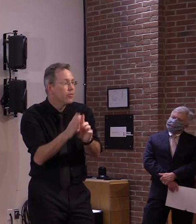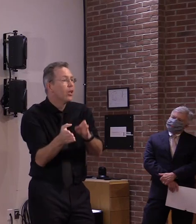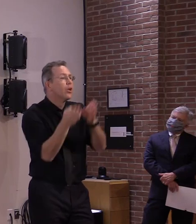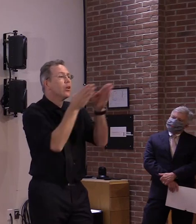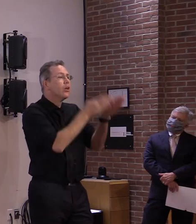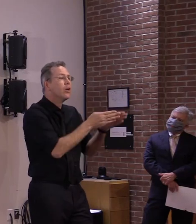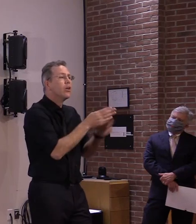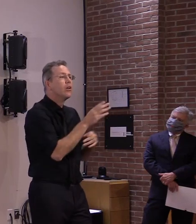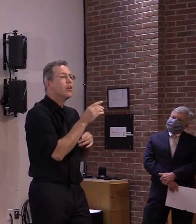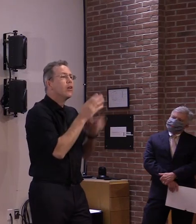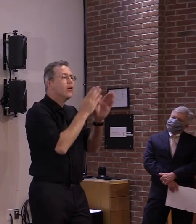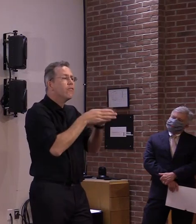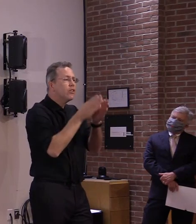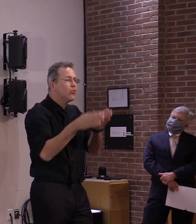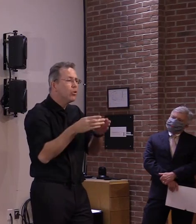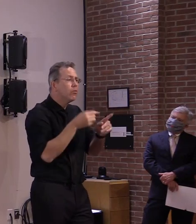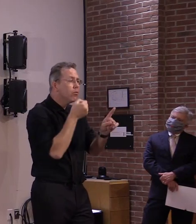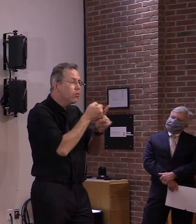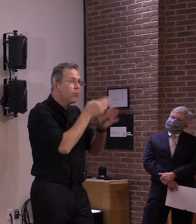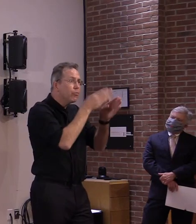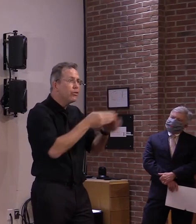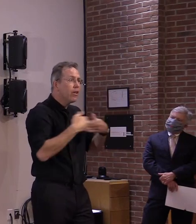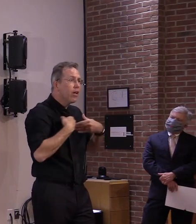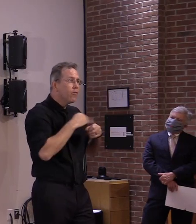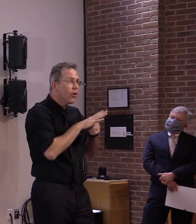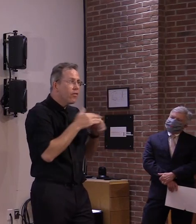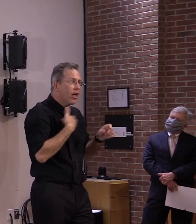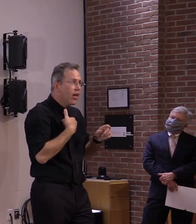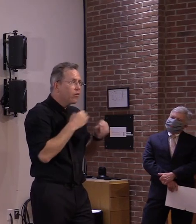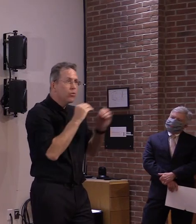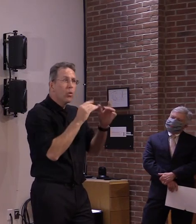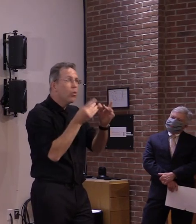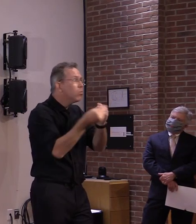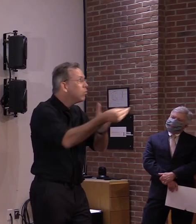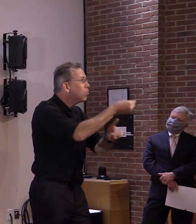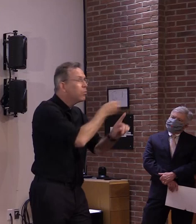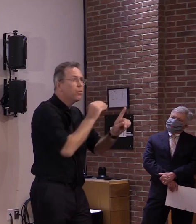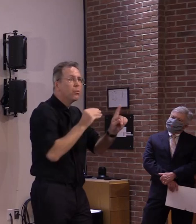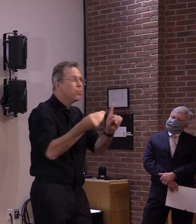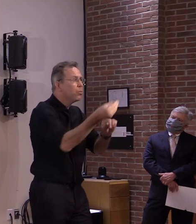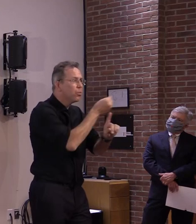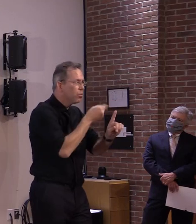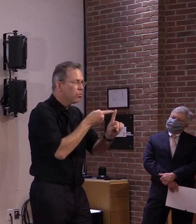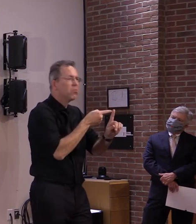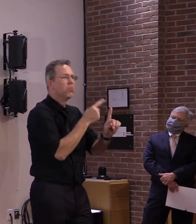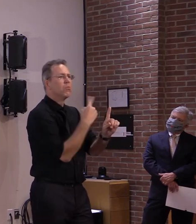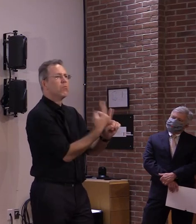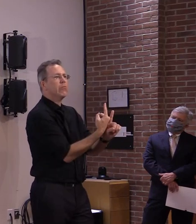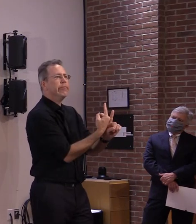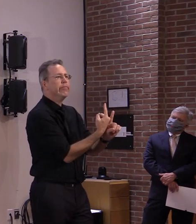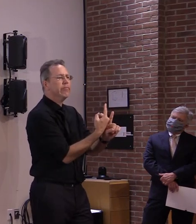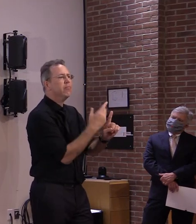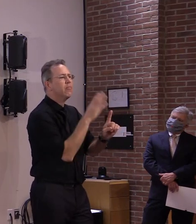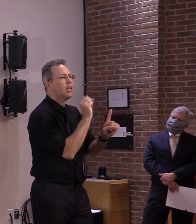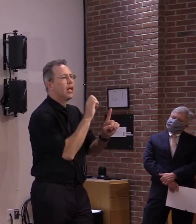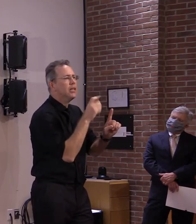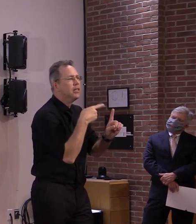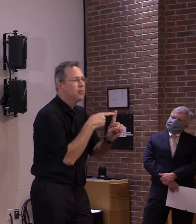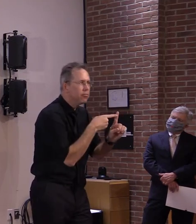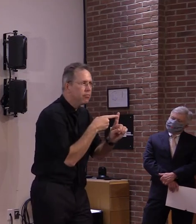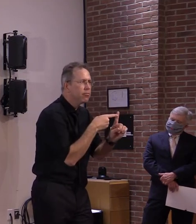to become a positive case and they had no contacts or nothing else going on, that would not be recognized in the same